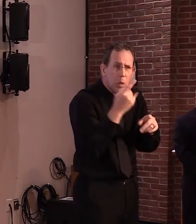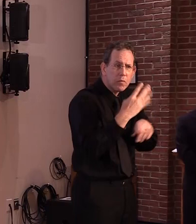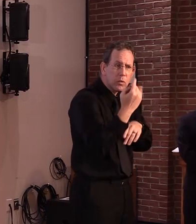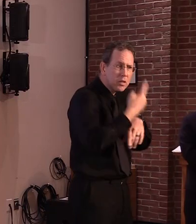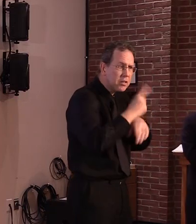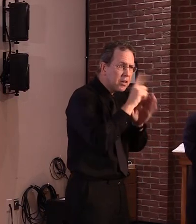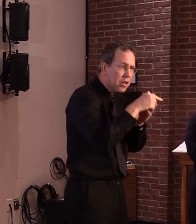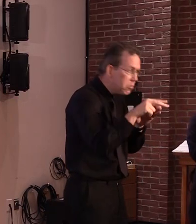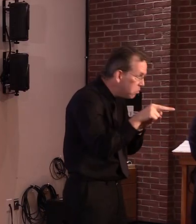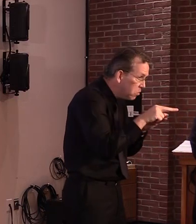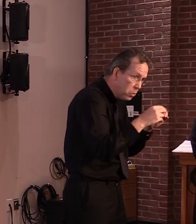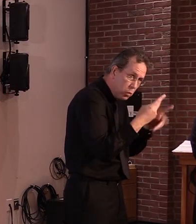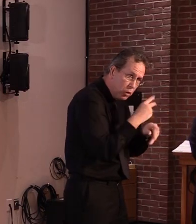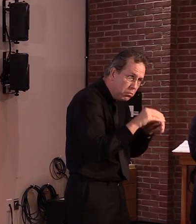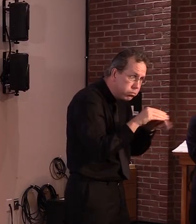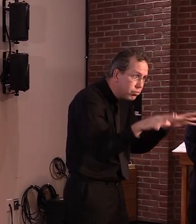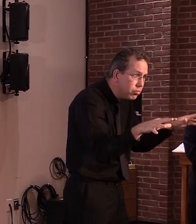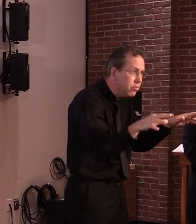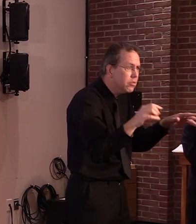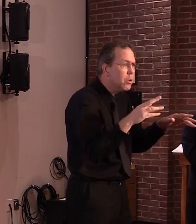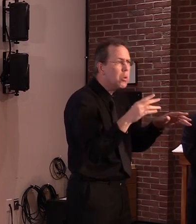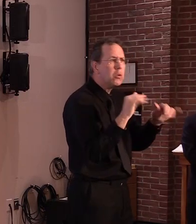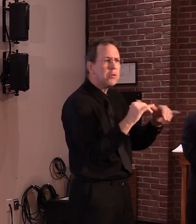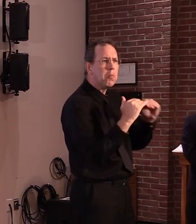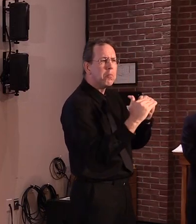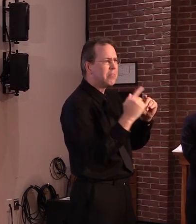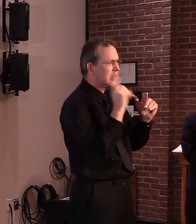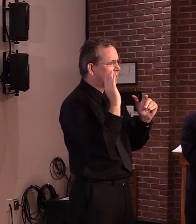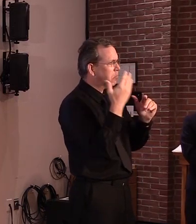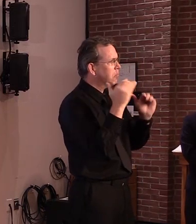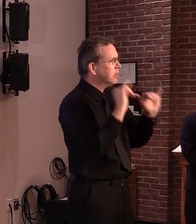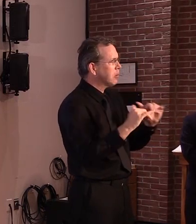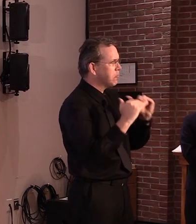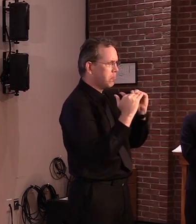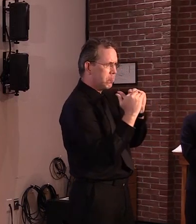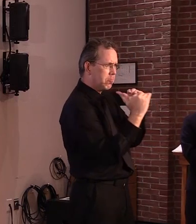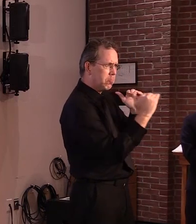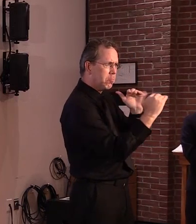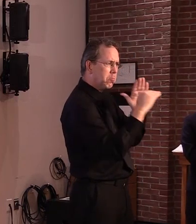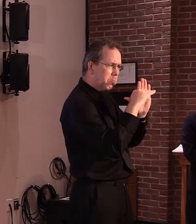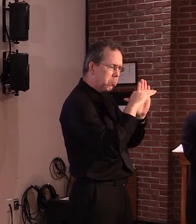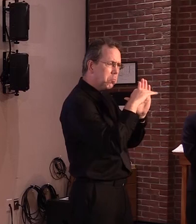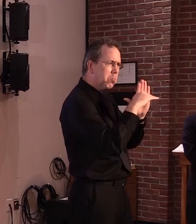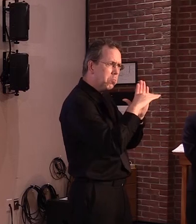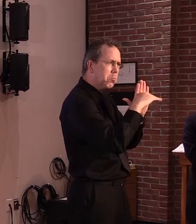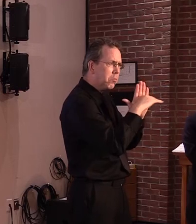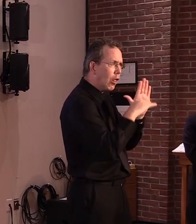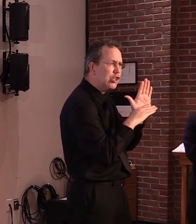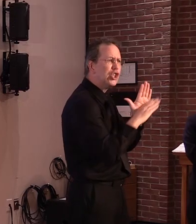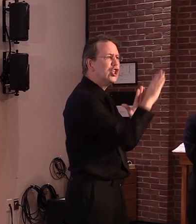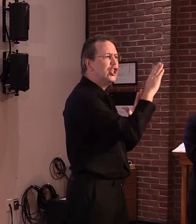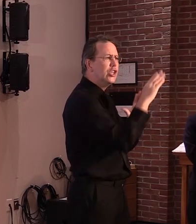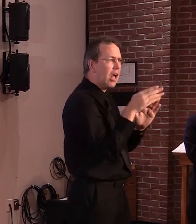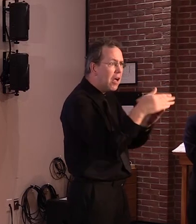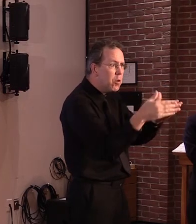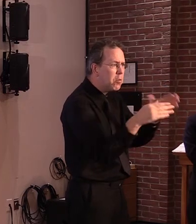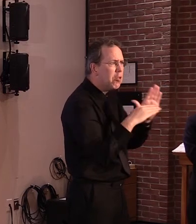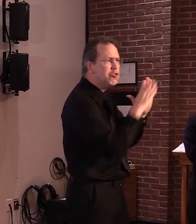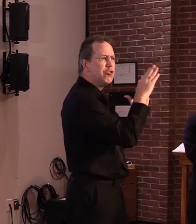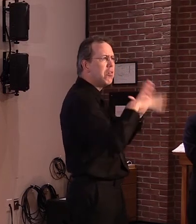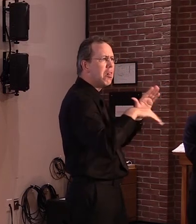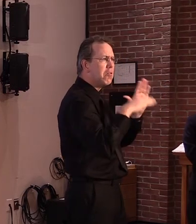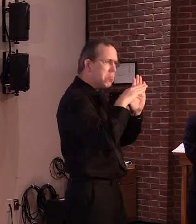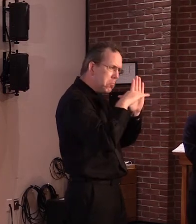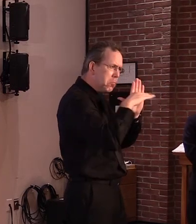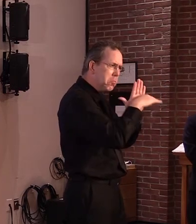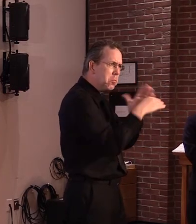rate remained stable and in some cases continued to trend down as well. This gives us confidence that even as we